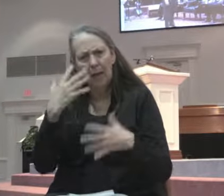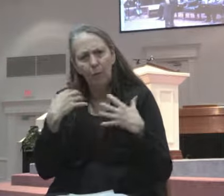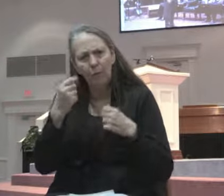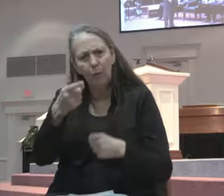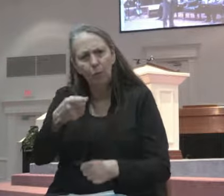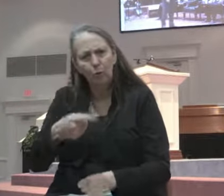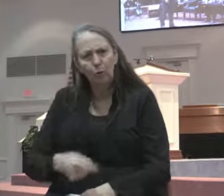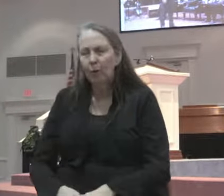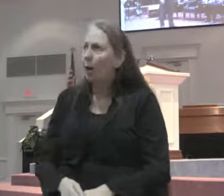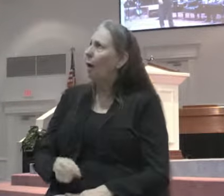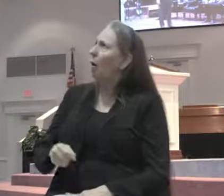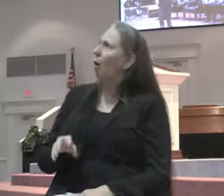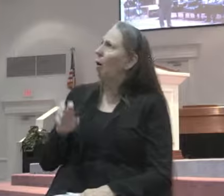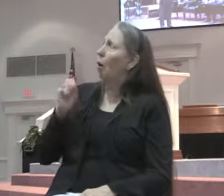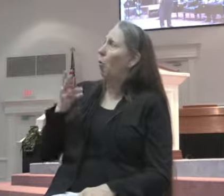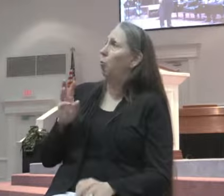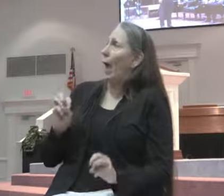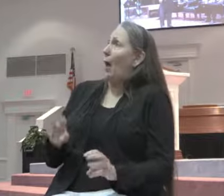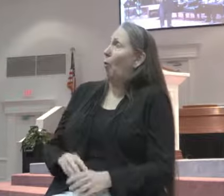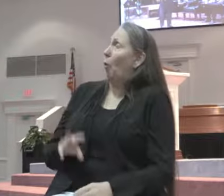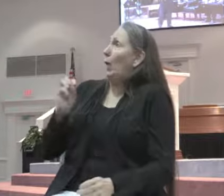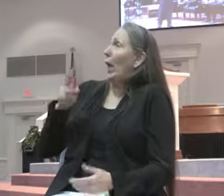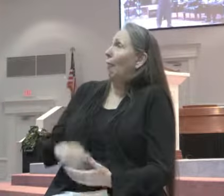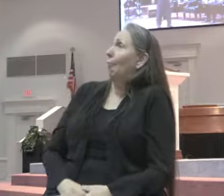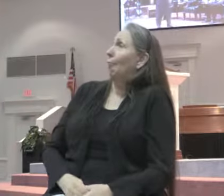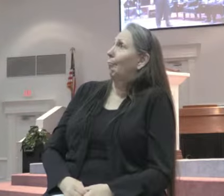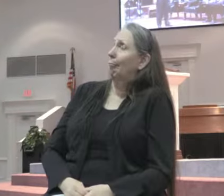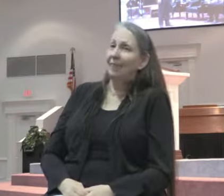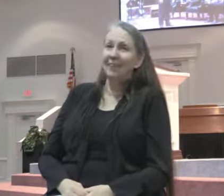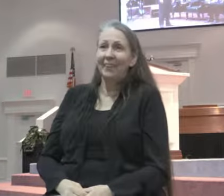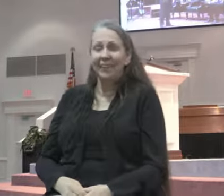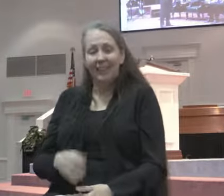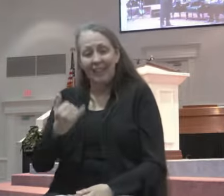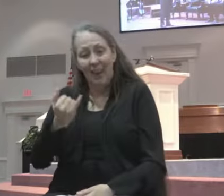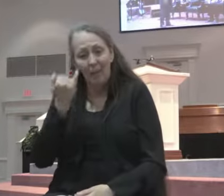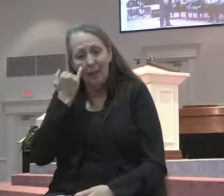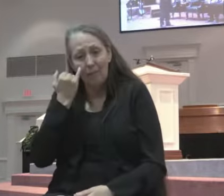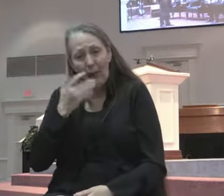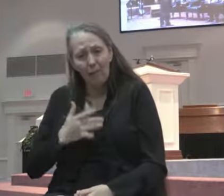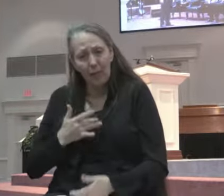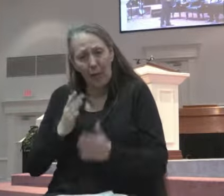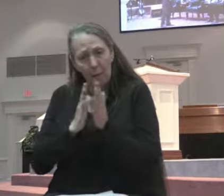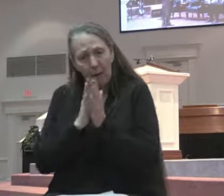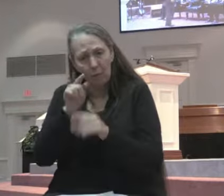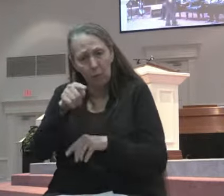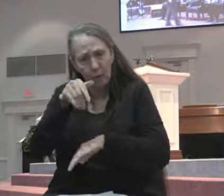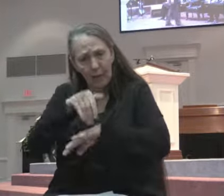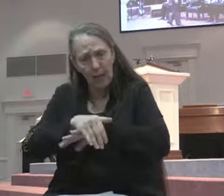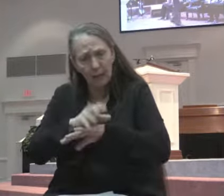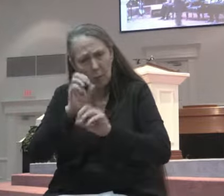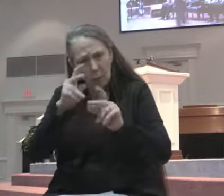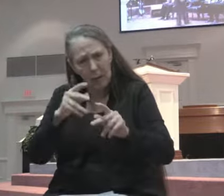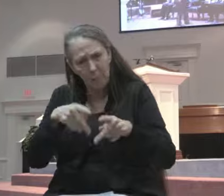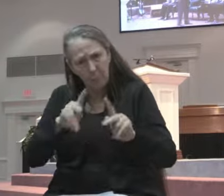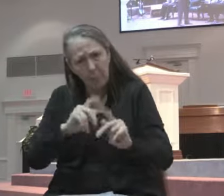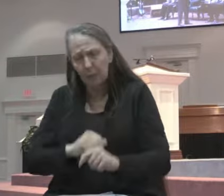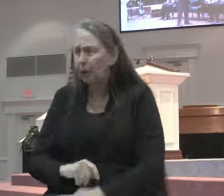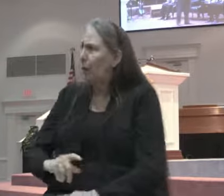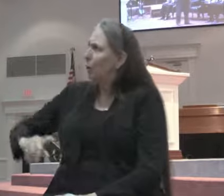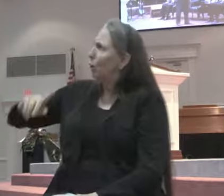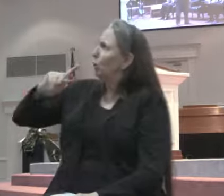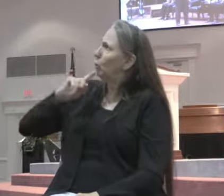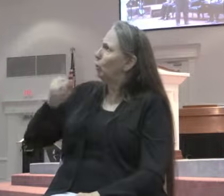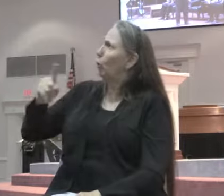healed you. And she said, oh, wow, okay. I said, now, if I feel like praying for you tonight, will it be okay? She said,